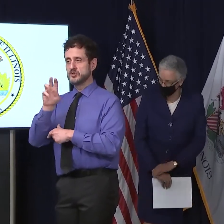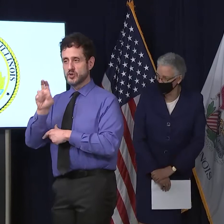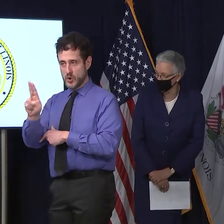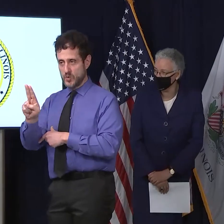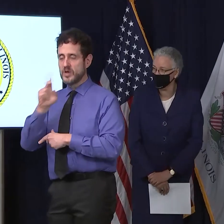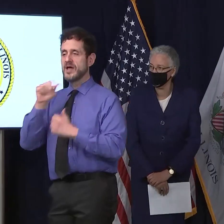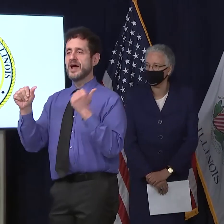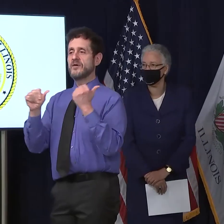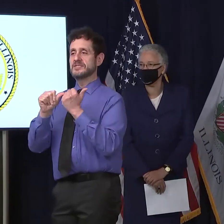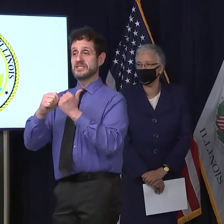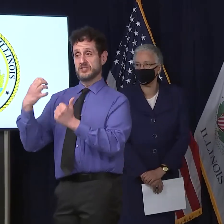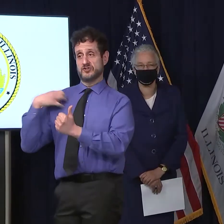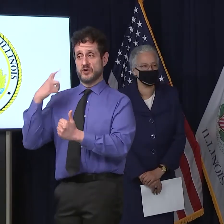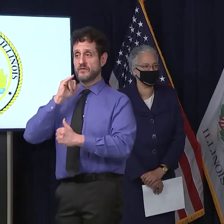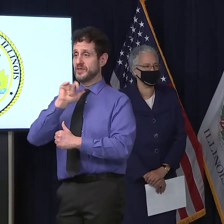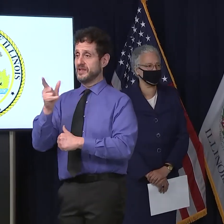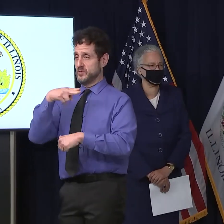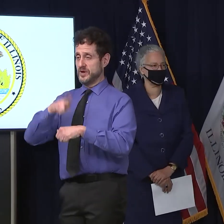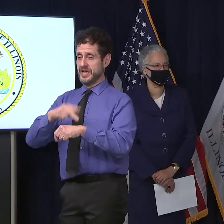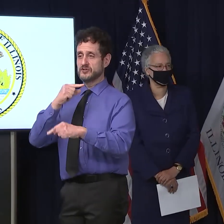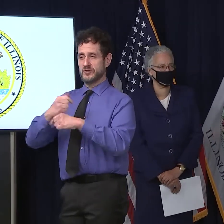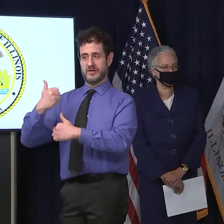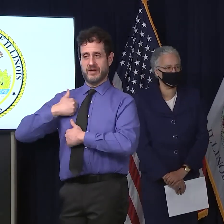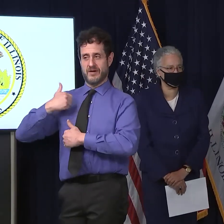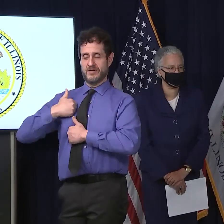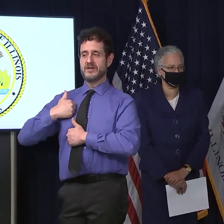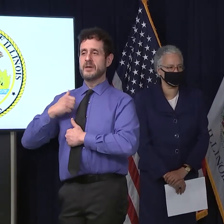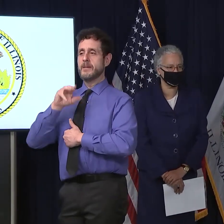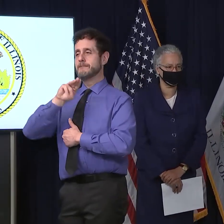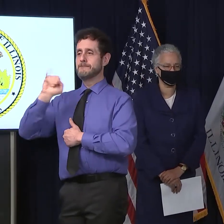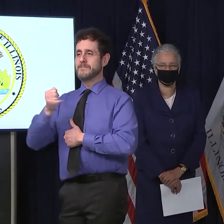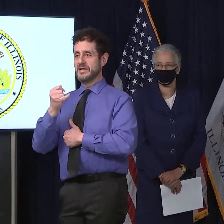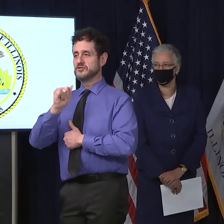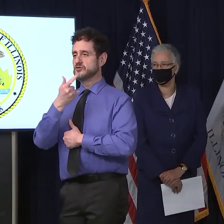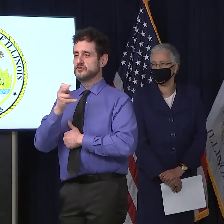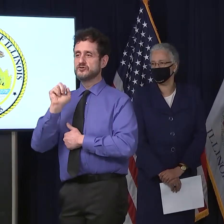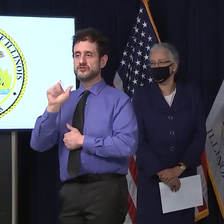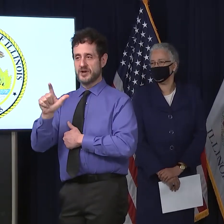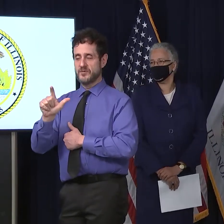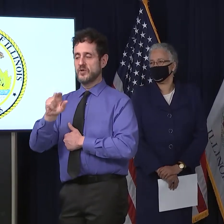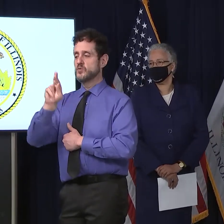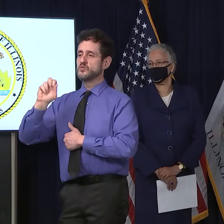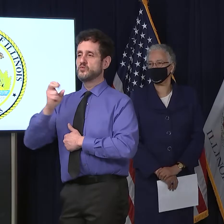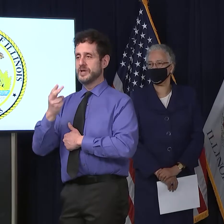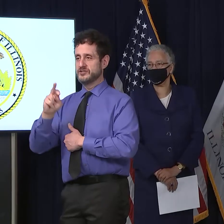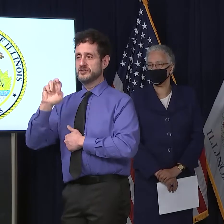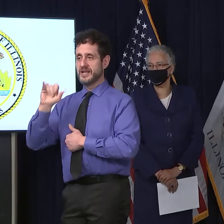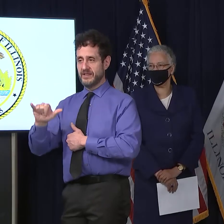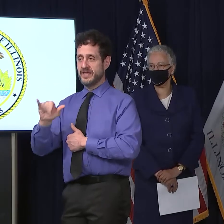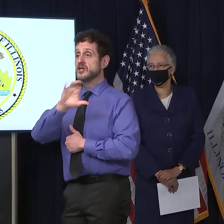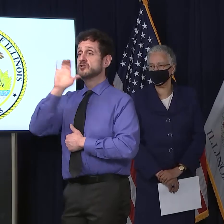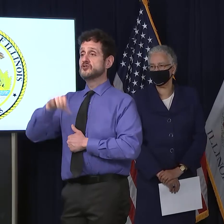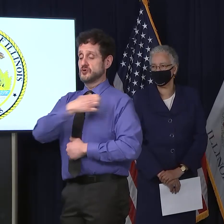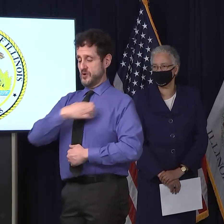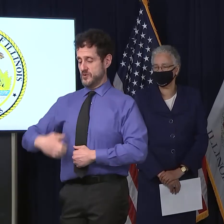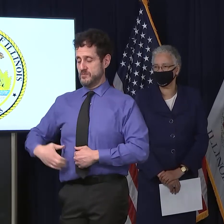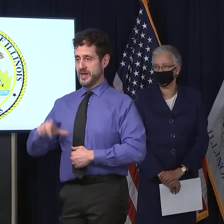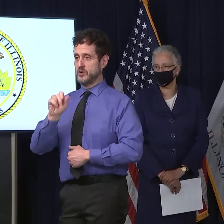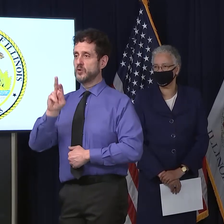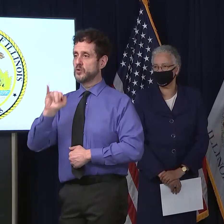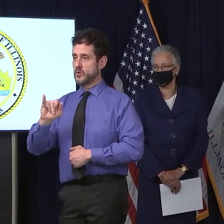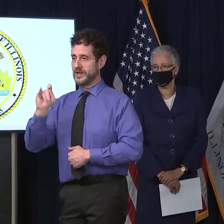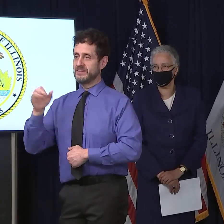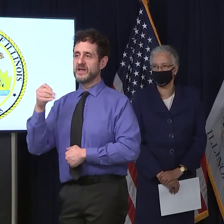the Illinois National Guard, Major General Rich Neely, Chicago Mayor Lori Lightfoot, and Cook